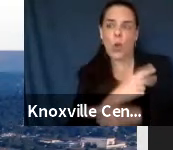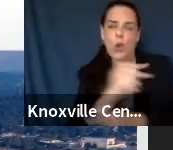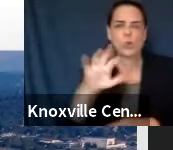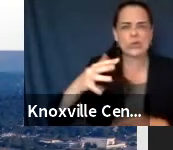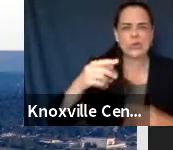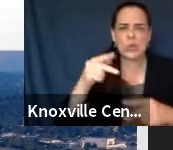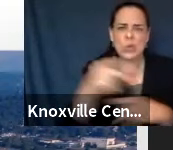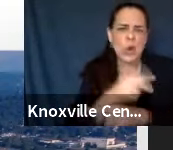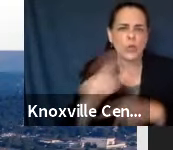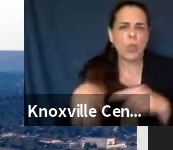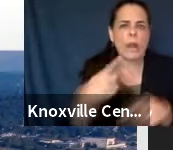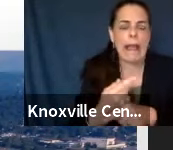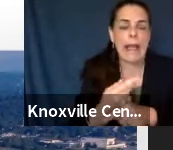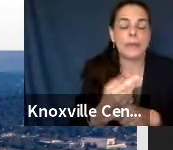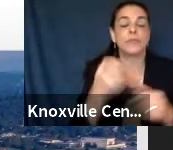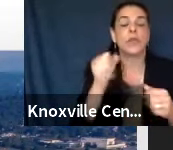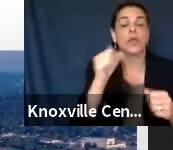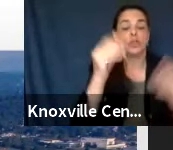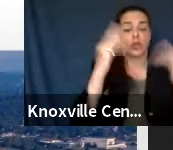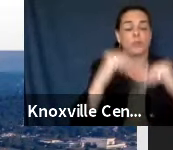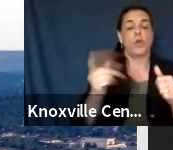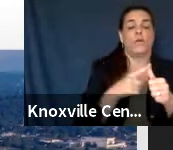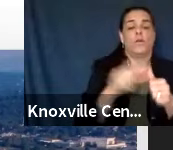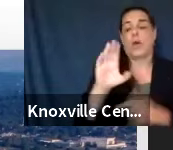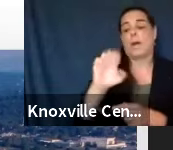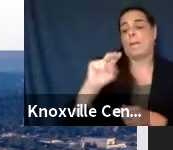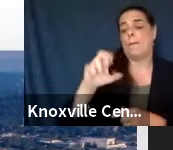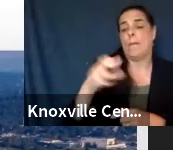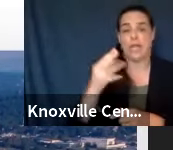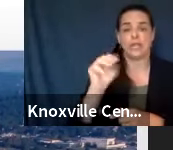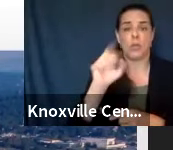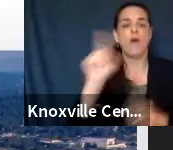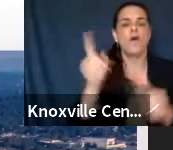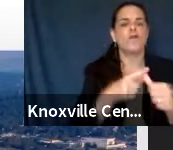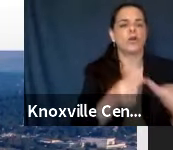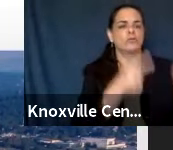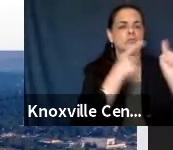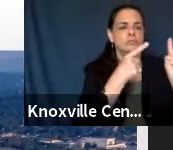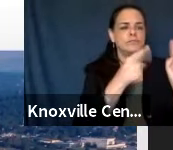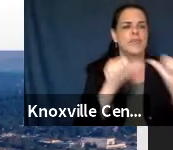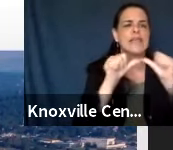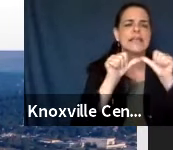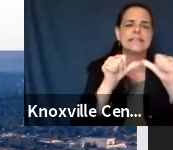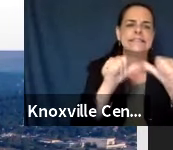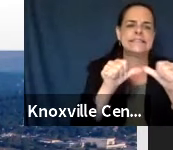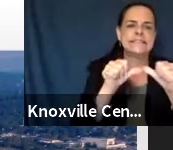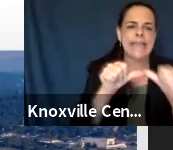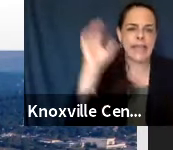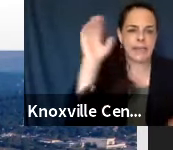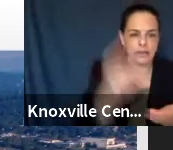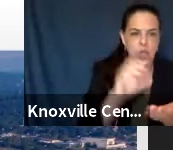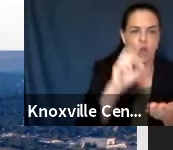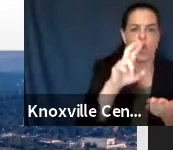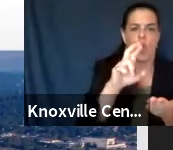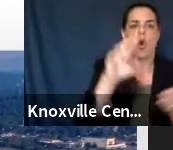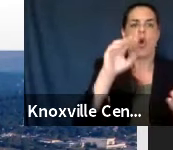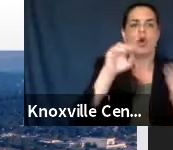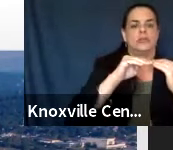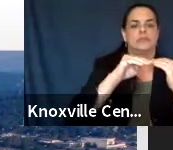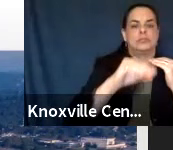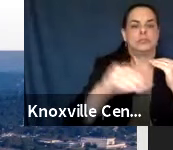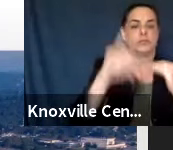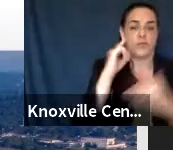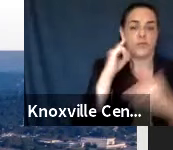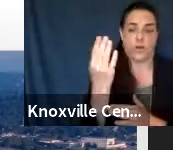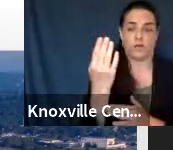benchmark. Sustained reduction or stability in new cases for 14 days. To illustrate this benchmark, we have a